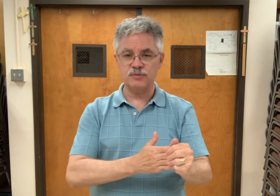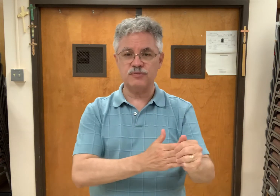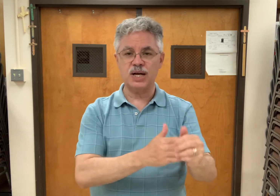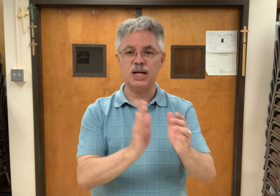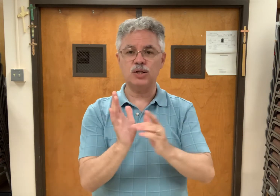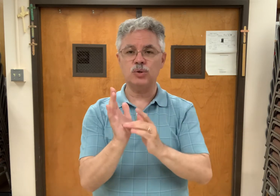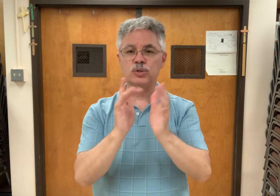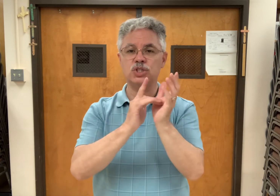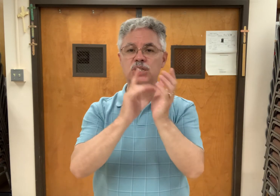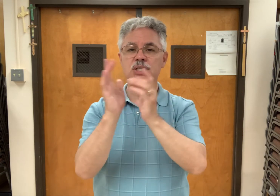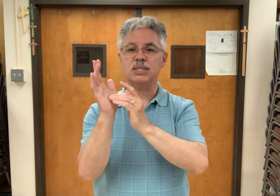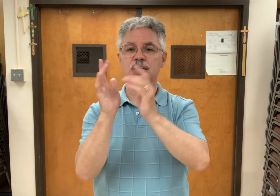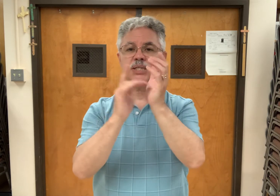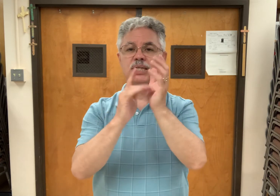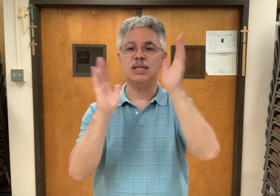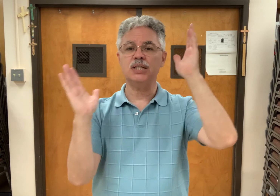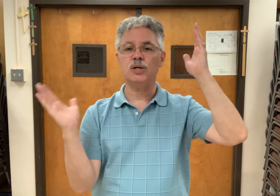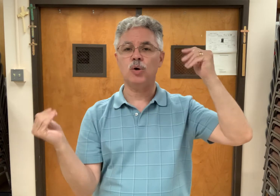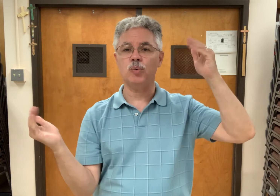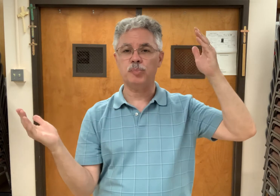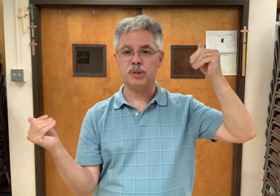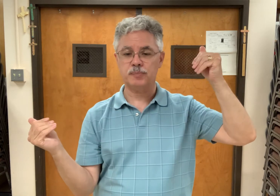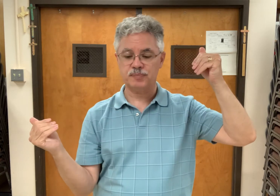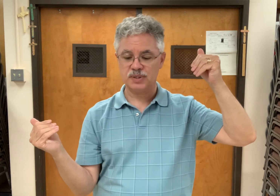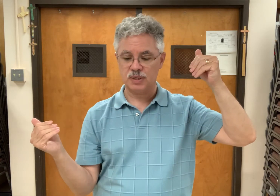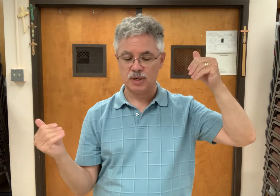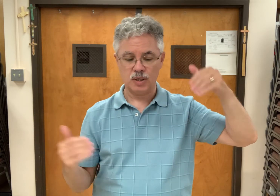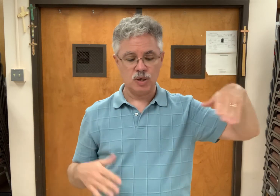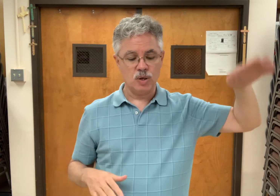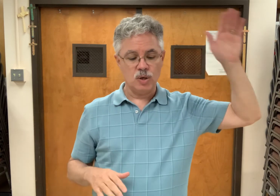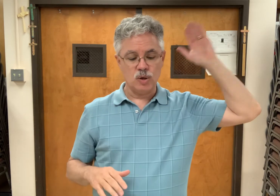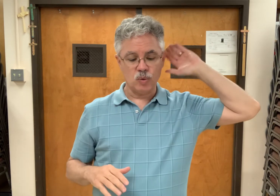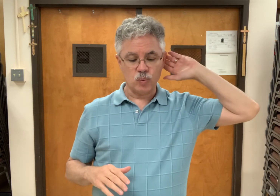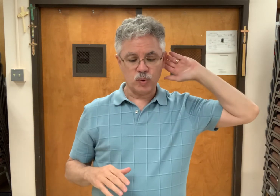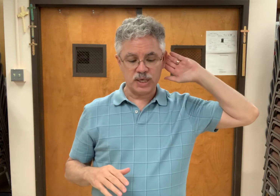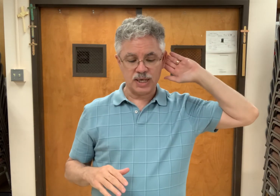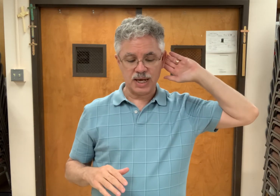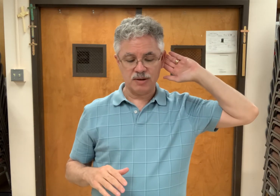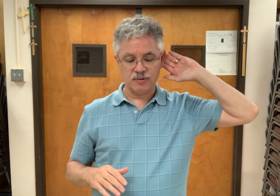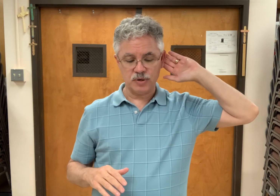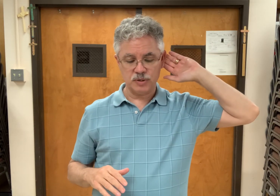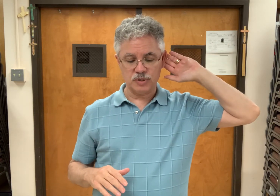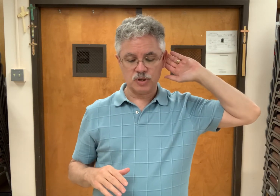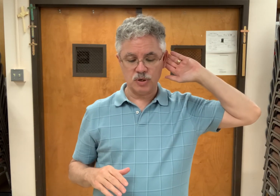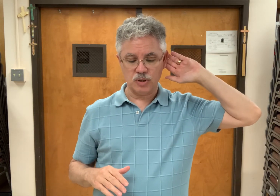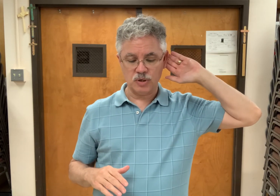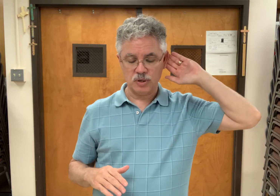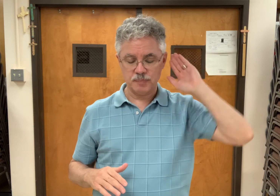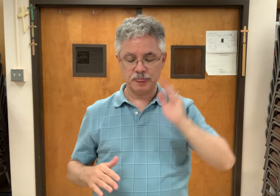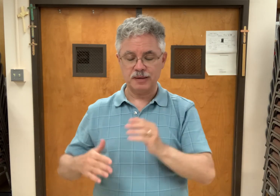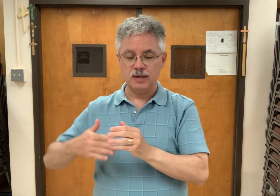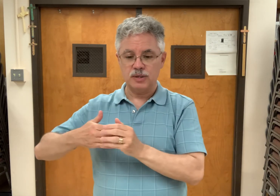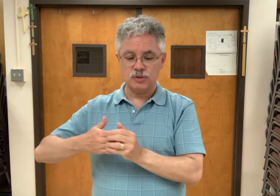follow Jesus in hope. We have heard the call to